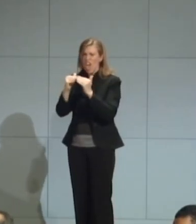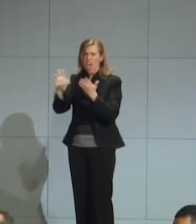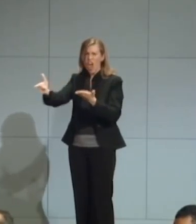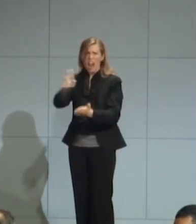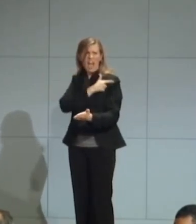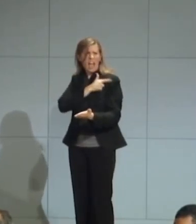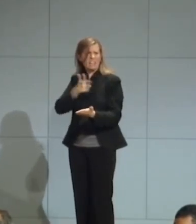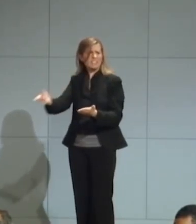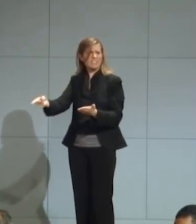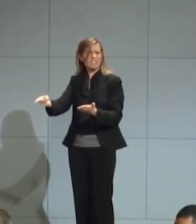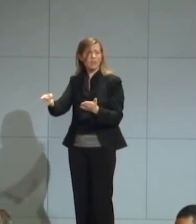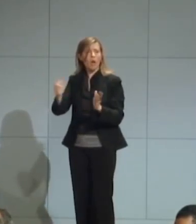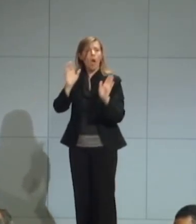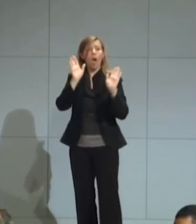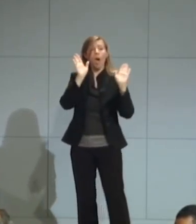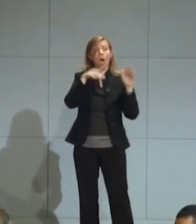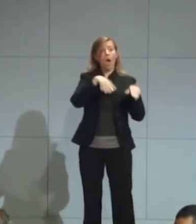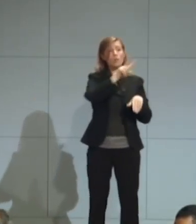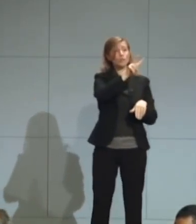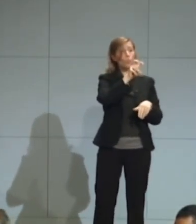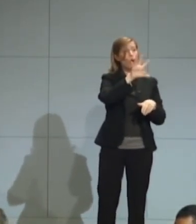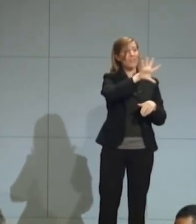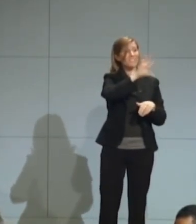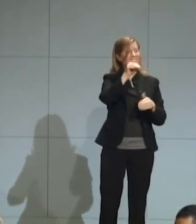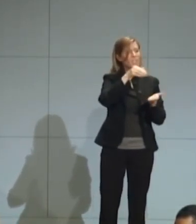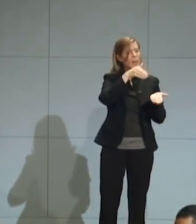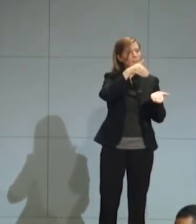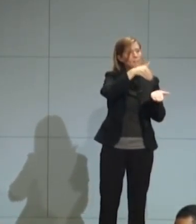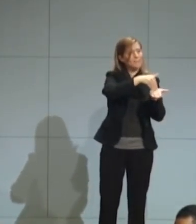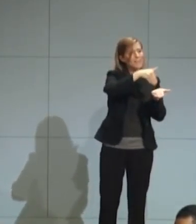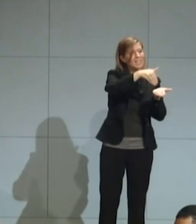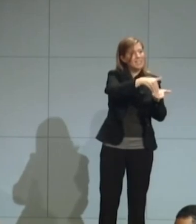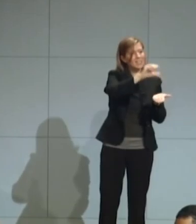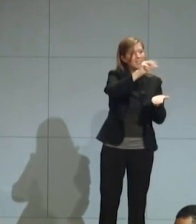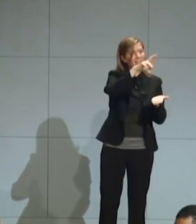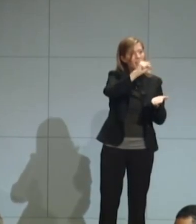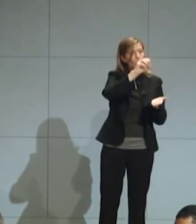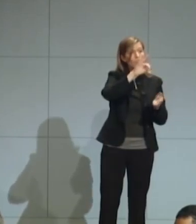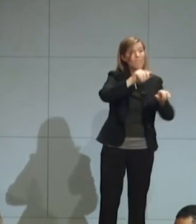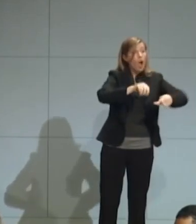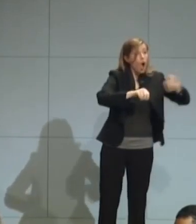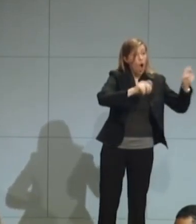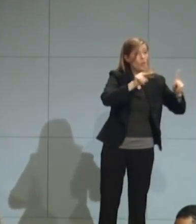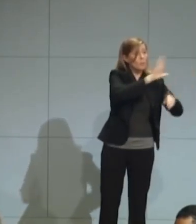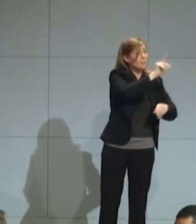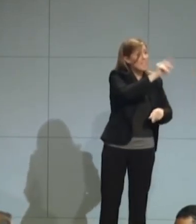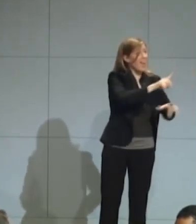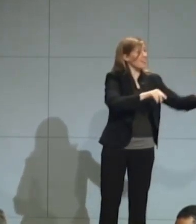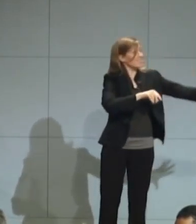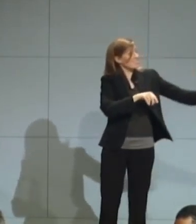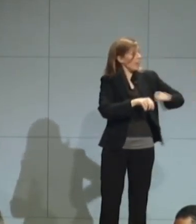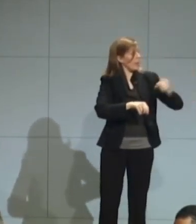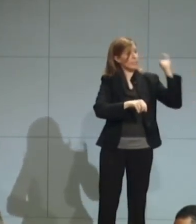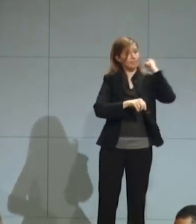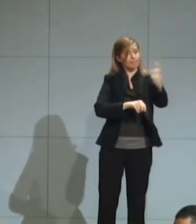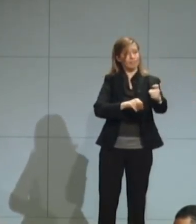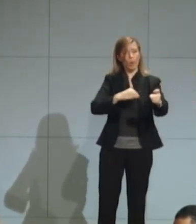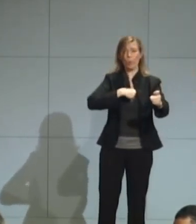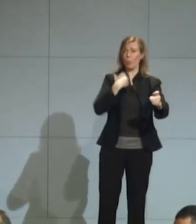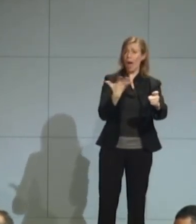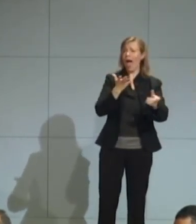after emancipation, never having taken those steps for more than a handful of years, wondering why we're still having to